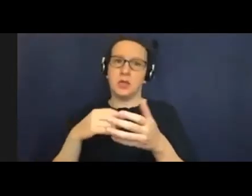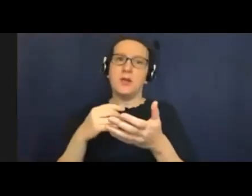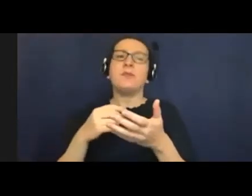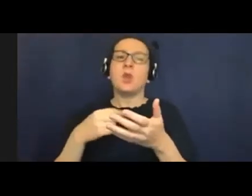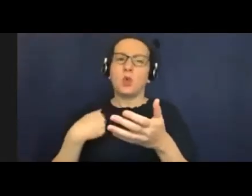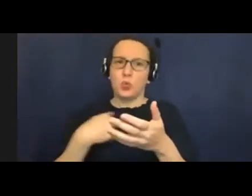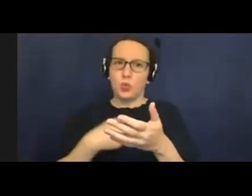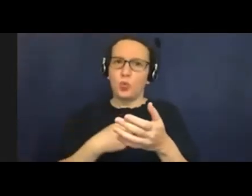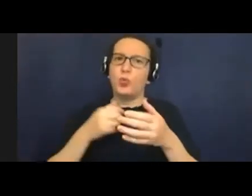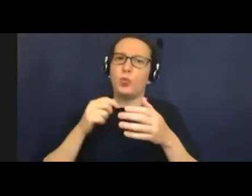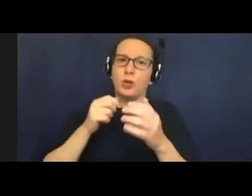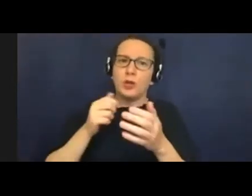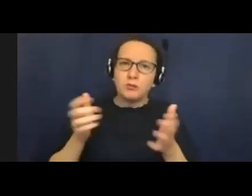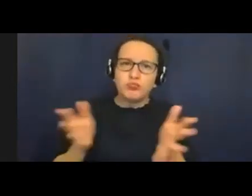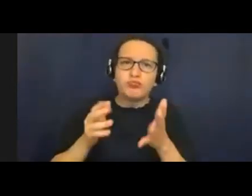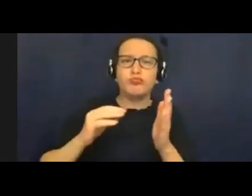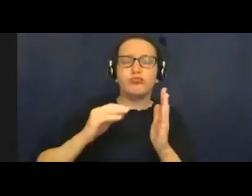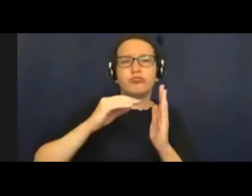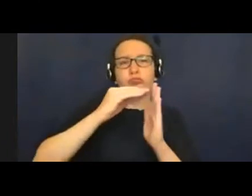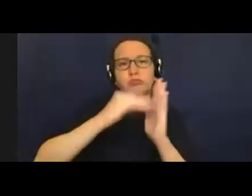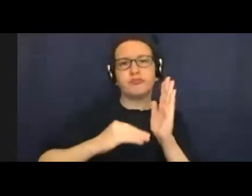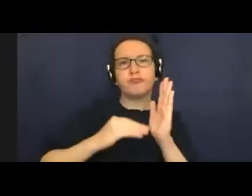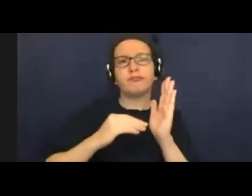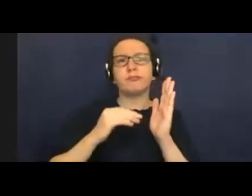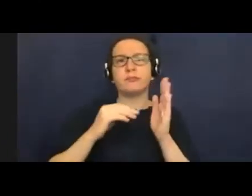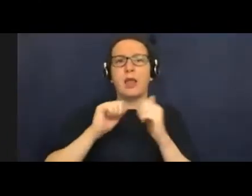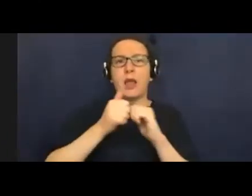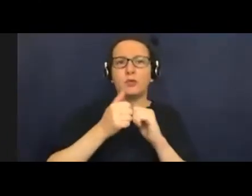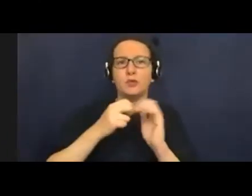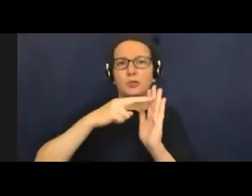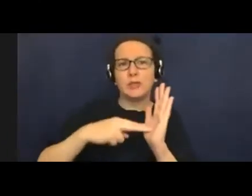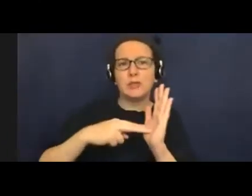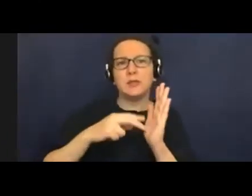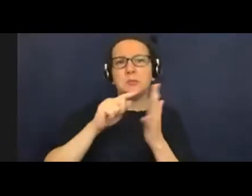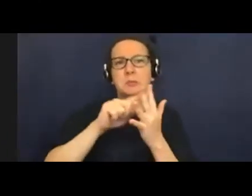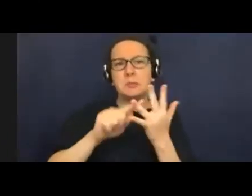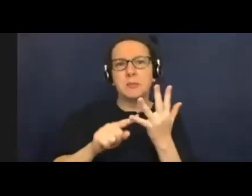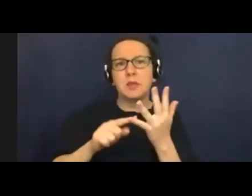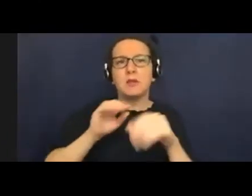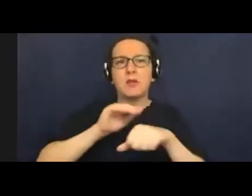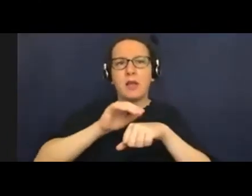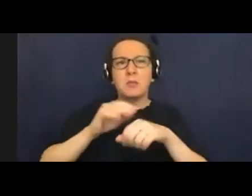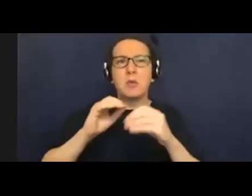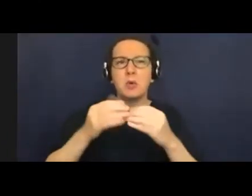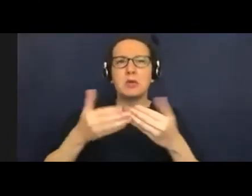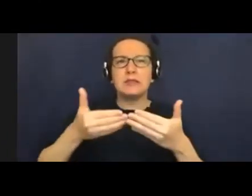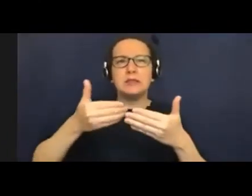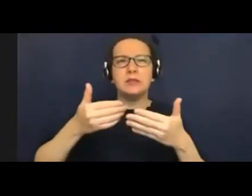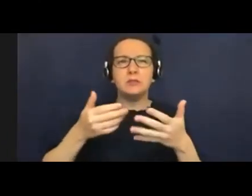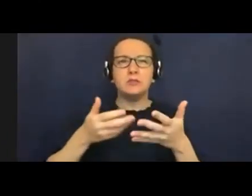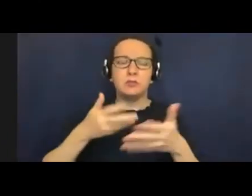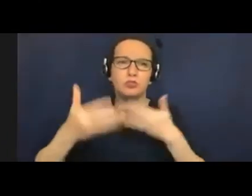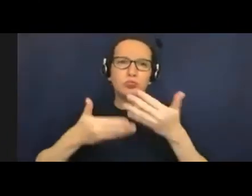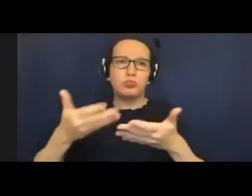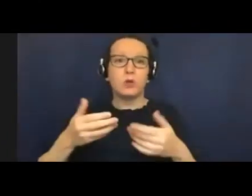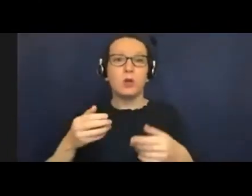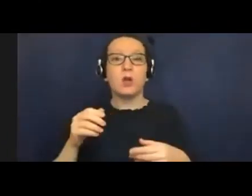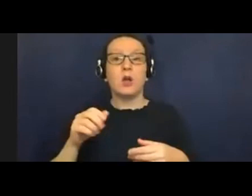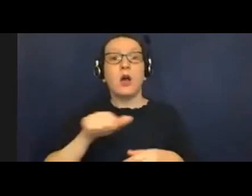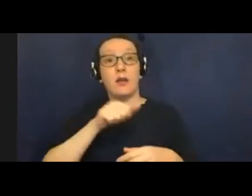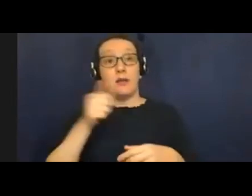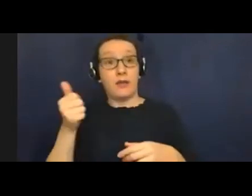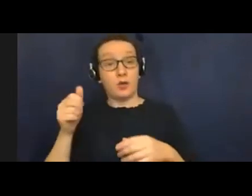elections. We're also working with another DPO, Shwe Thar Foundation, to develop a mobile